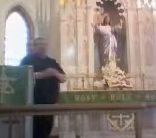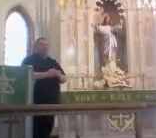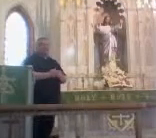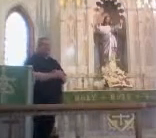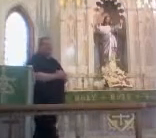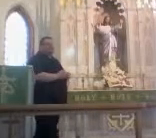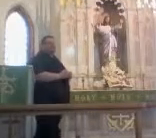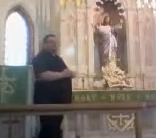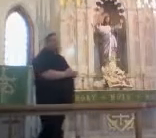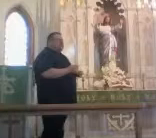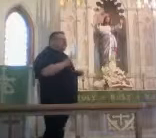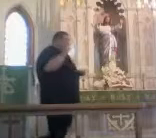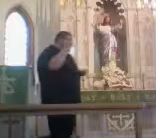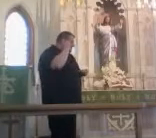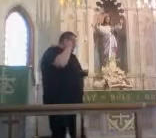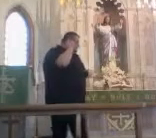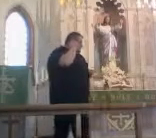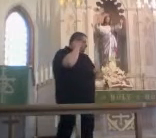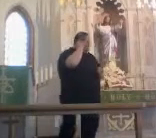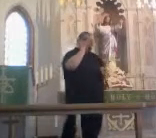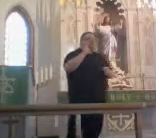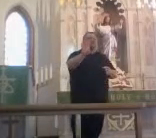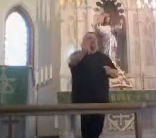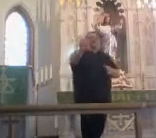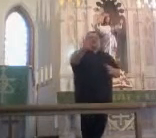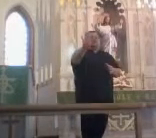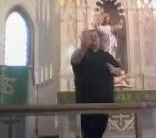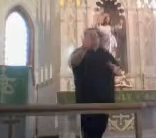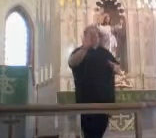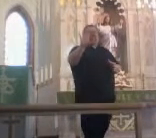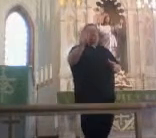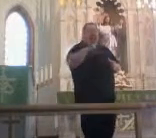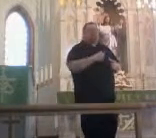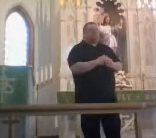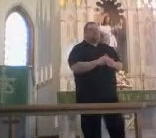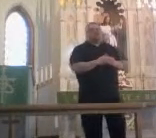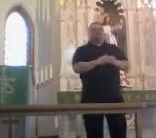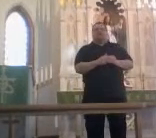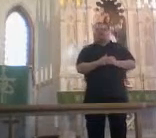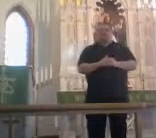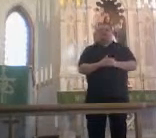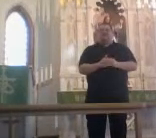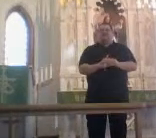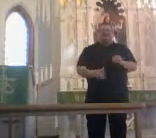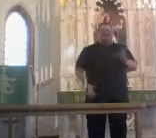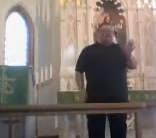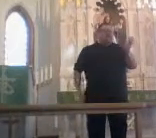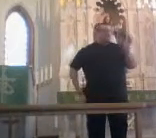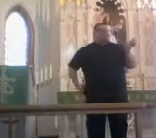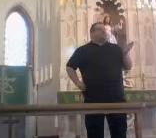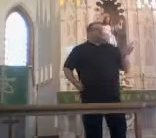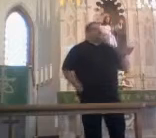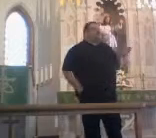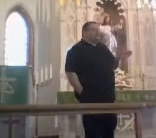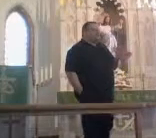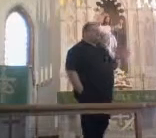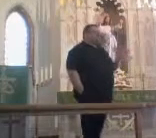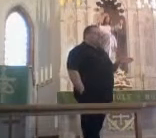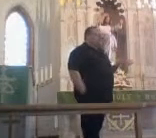hit. Now, just imagine for a moment, just play with me, just pretend. Let's just pretend for a moment. Imagine for a moment that someone showed up